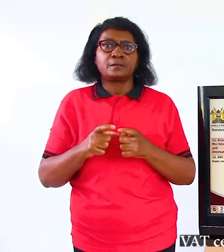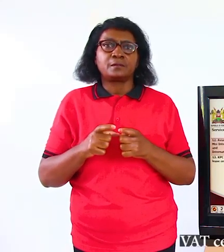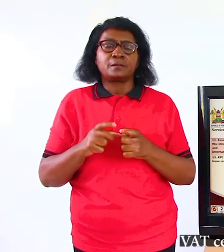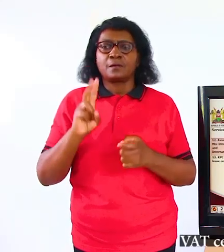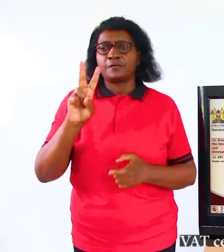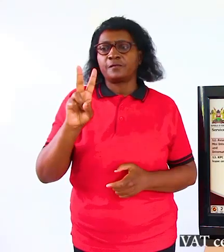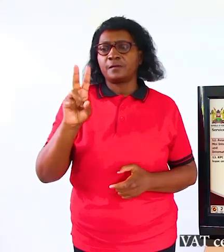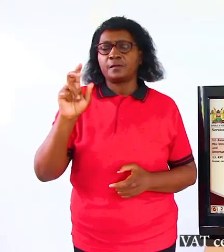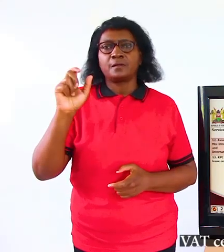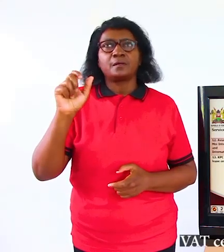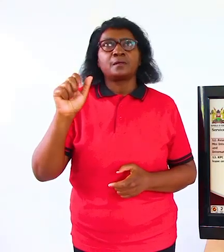VAT certificate,